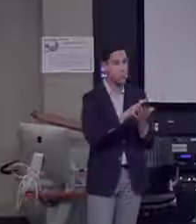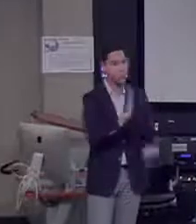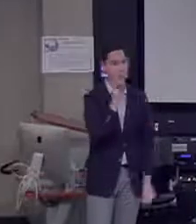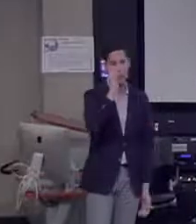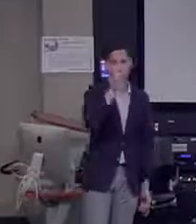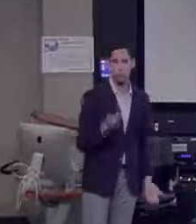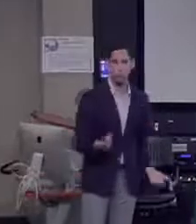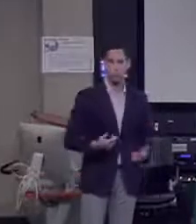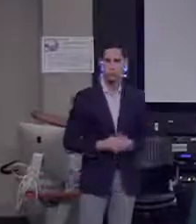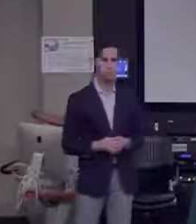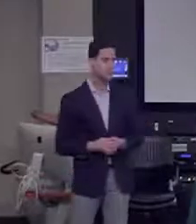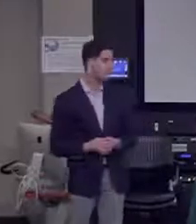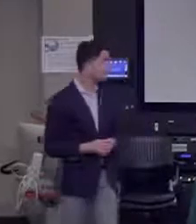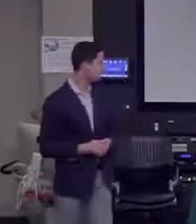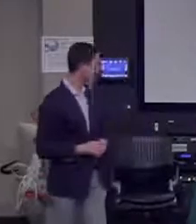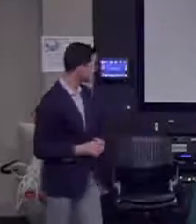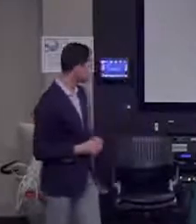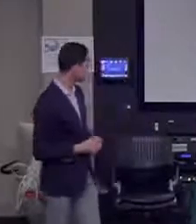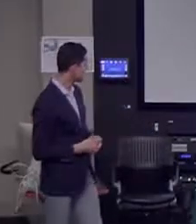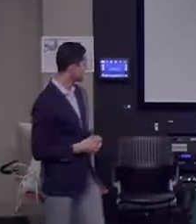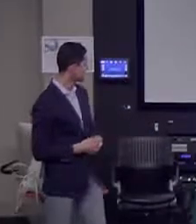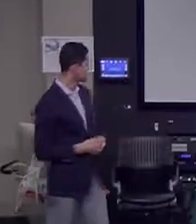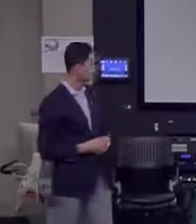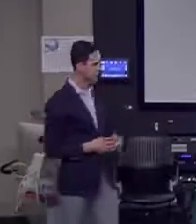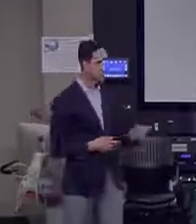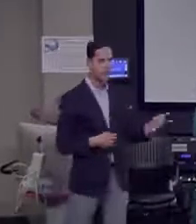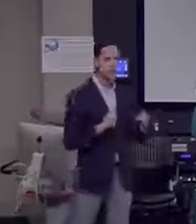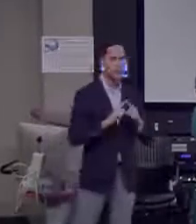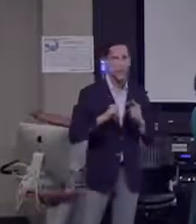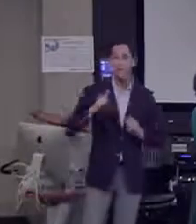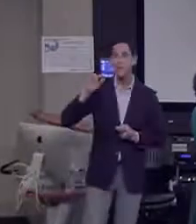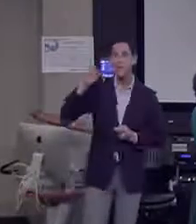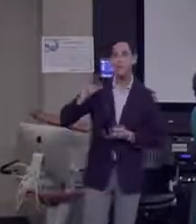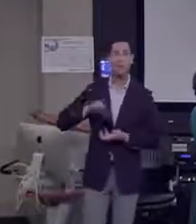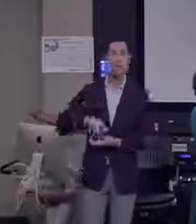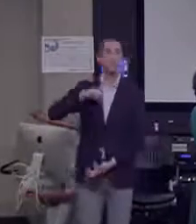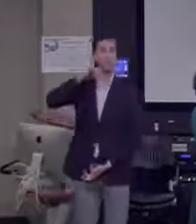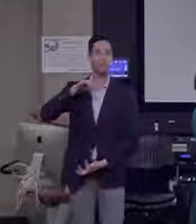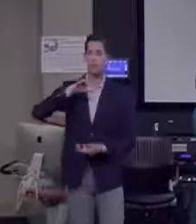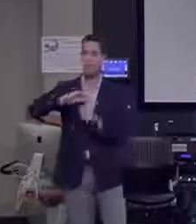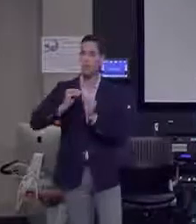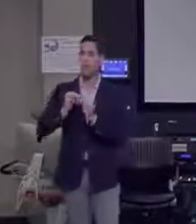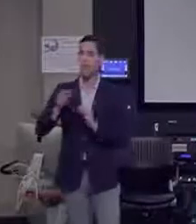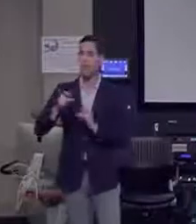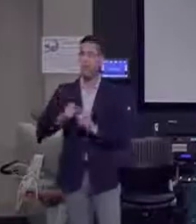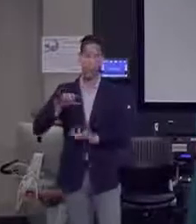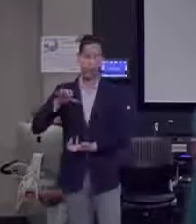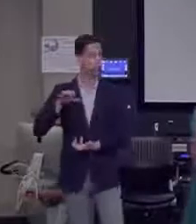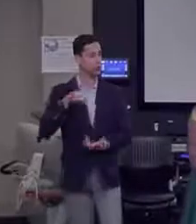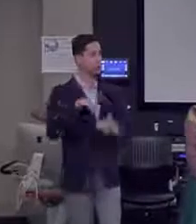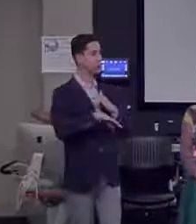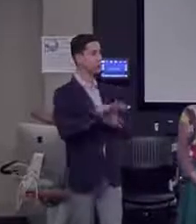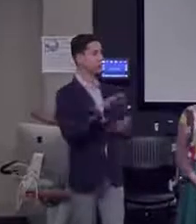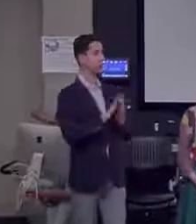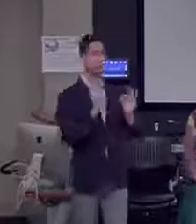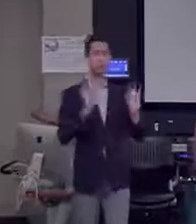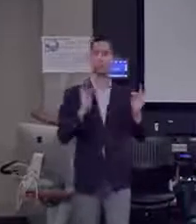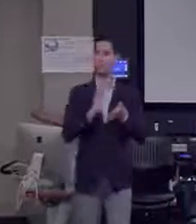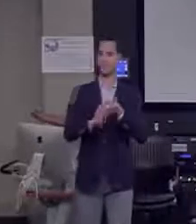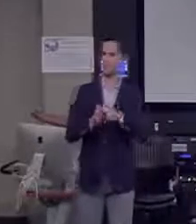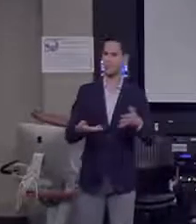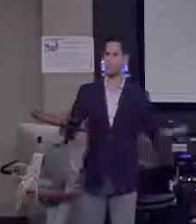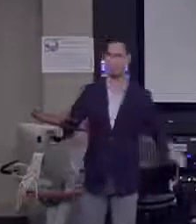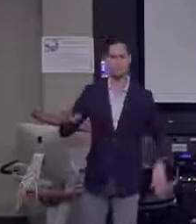So it's not all about the number of words that pass kids' ears, as we've just tried to say. when parents talk to